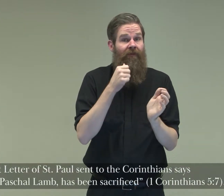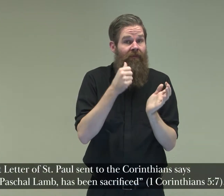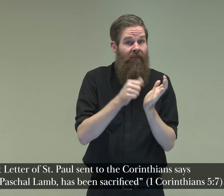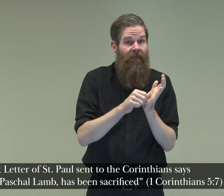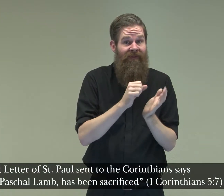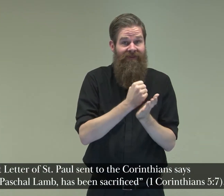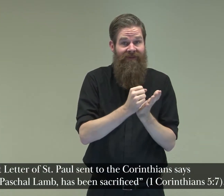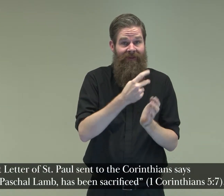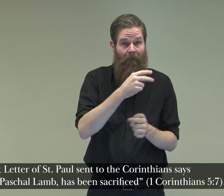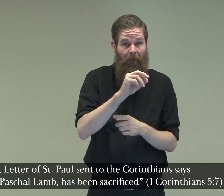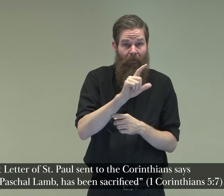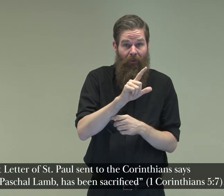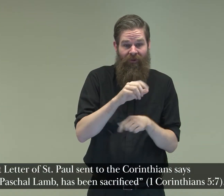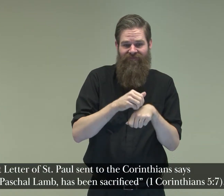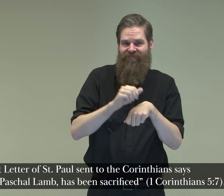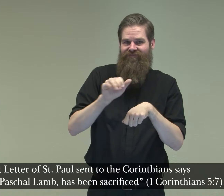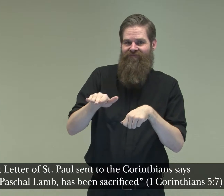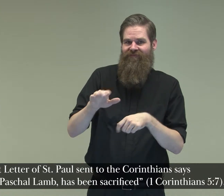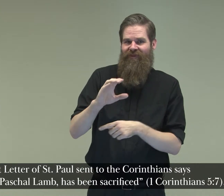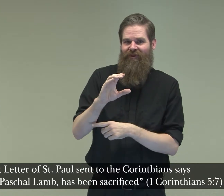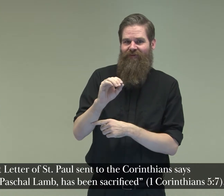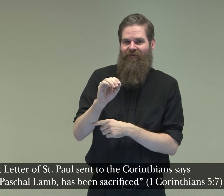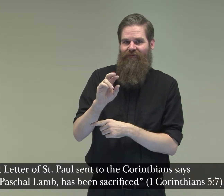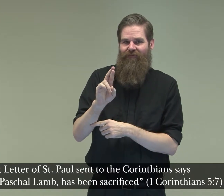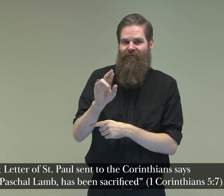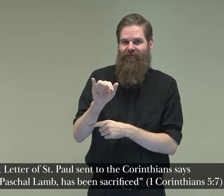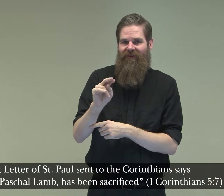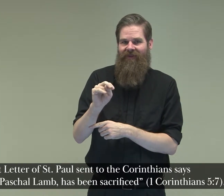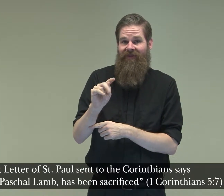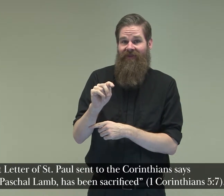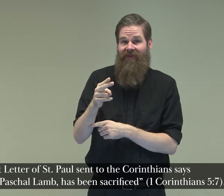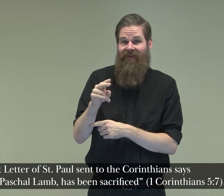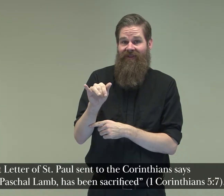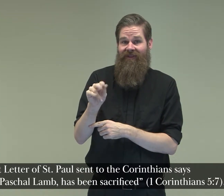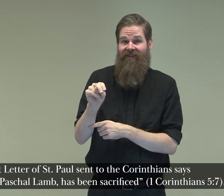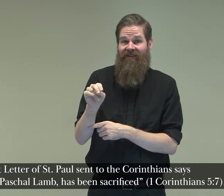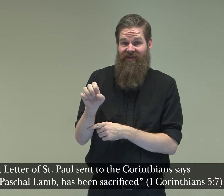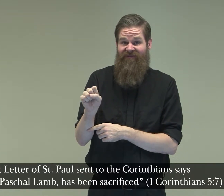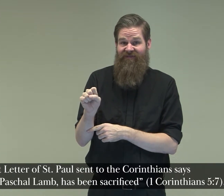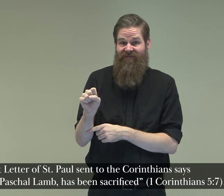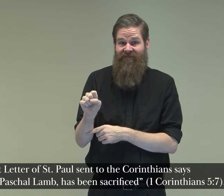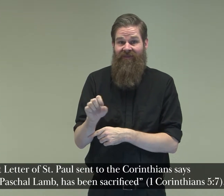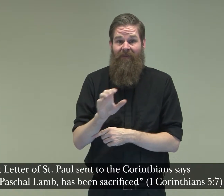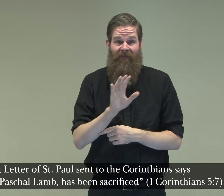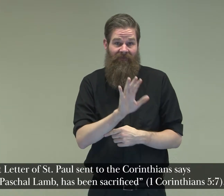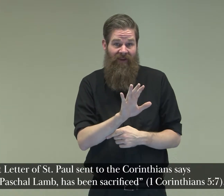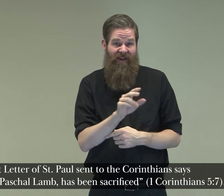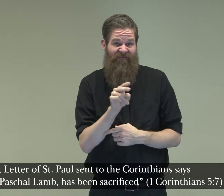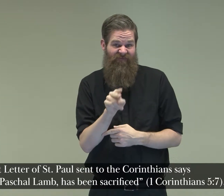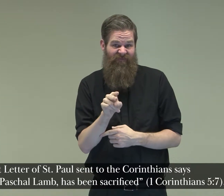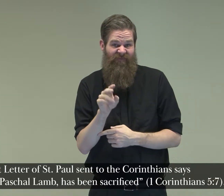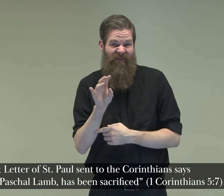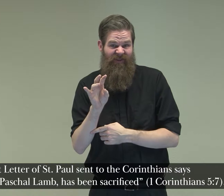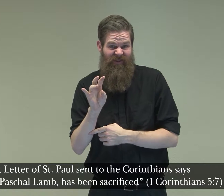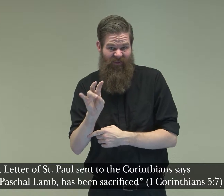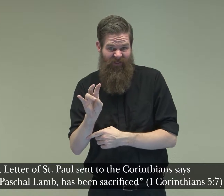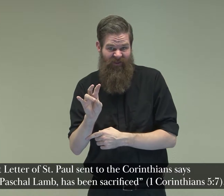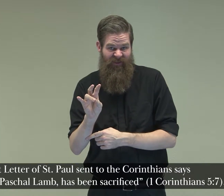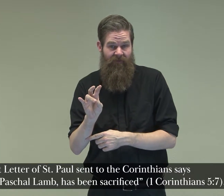The first letter of St. Paul sent to the Corinthians says, "For Christ, our paschal lamb, has